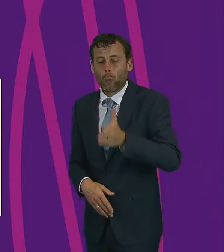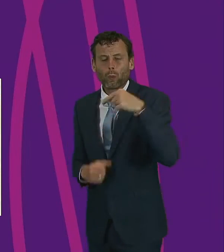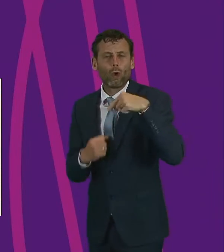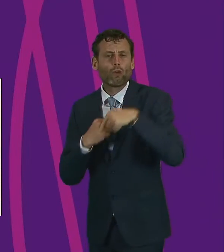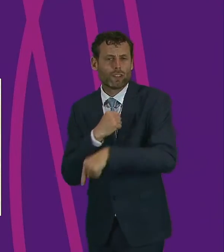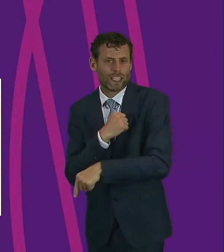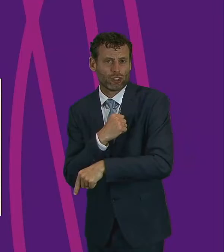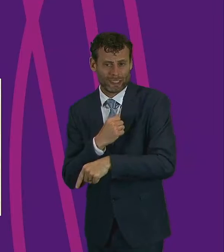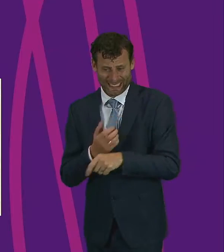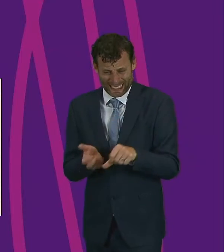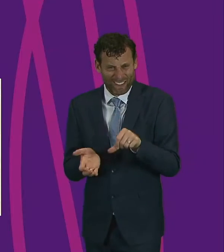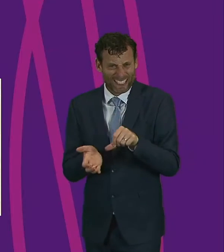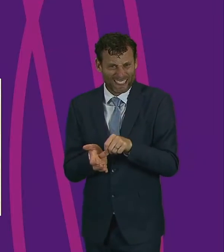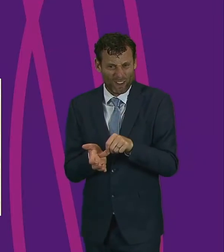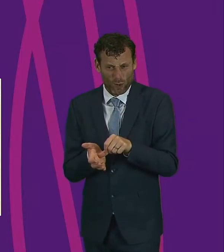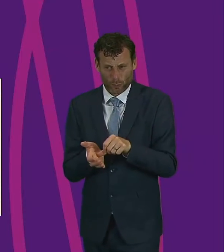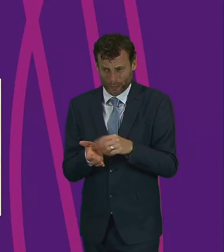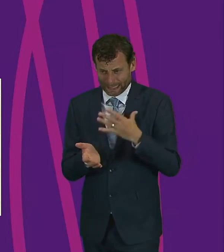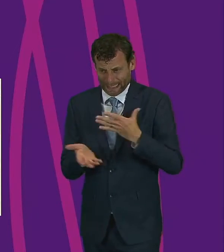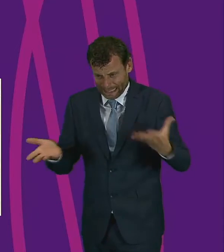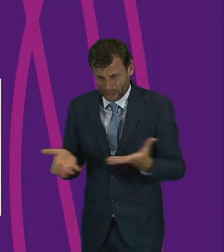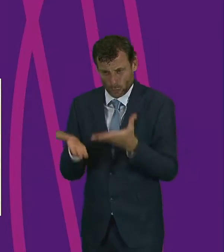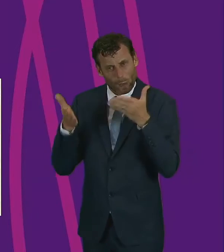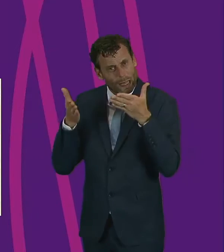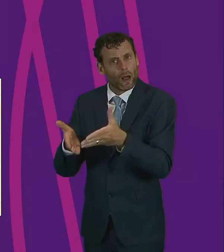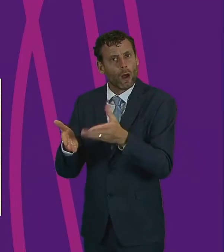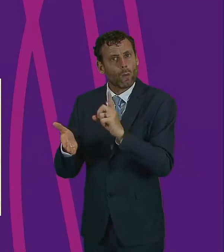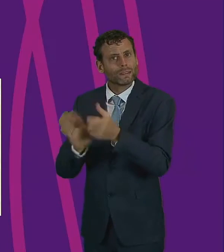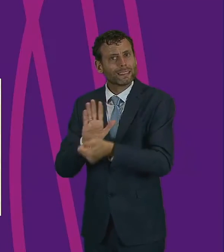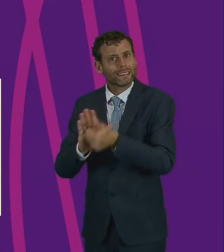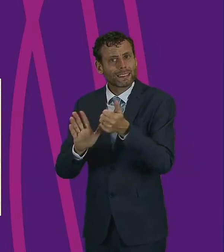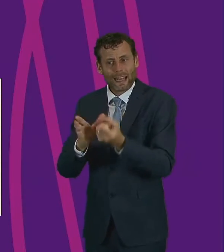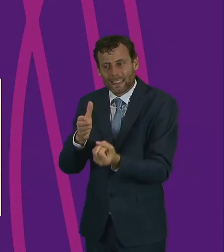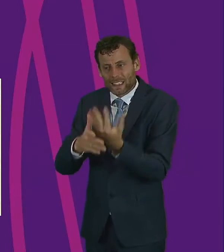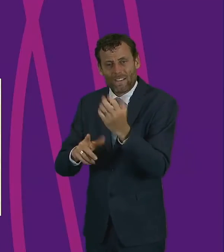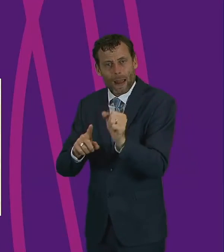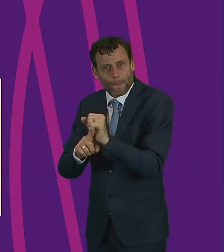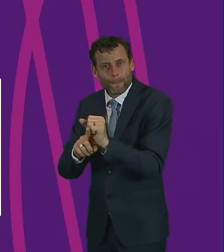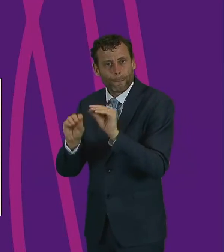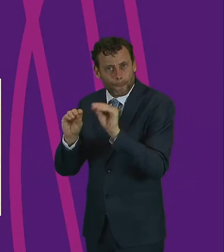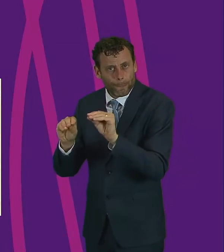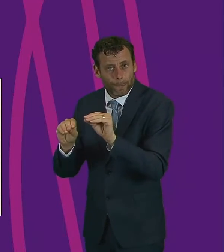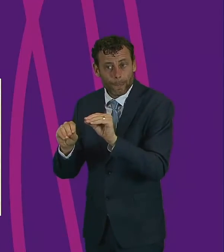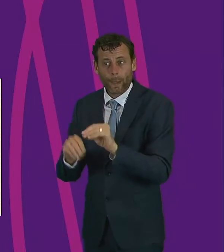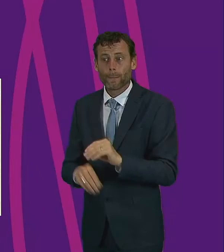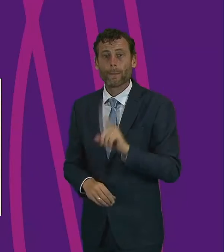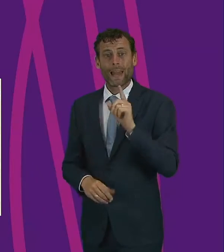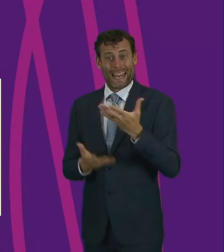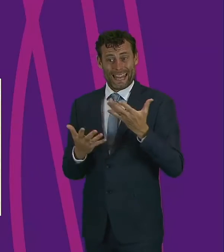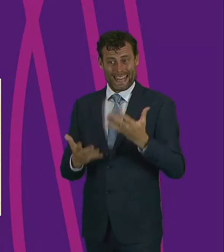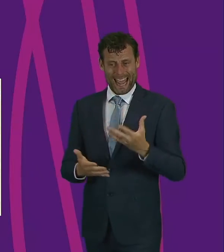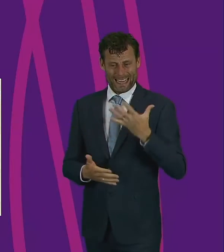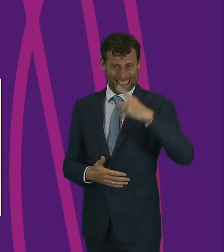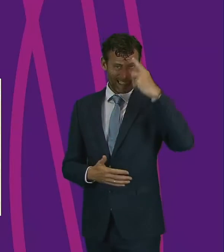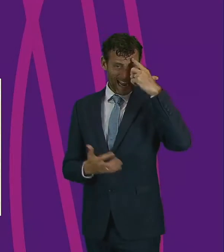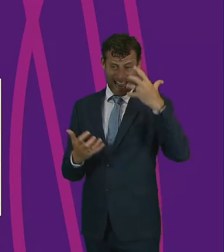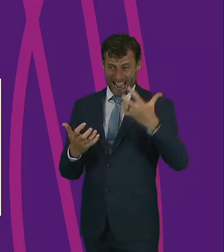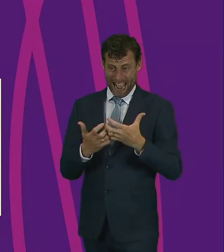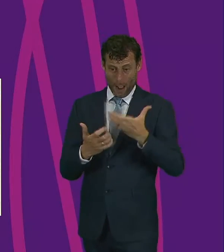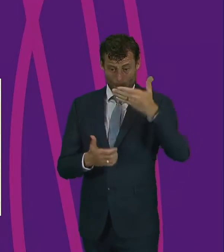invest in the skills base. But now more than ever, there needs to be support to ensure that we can draw on all our talent in the recovery